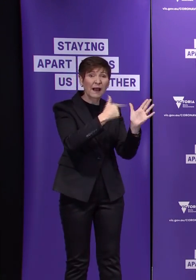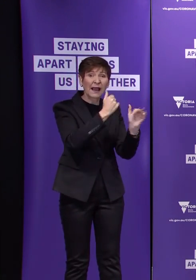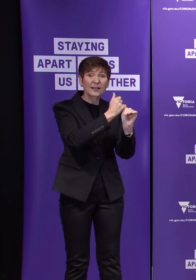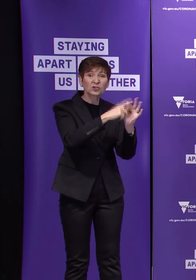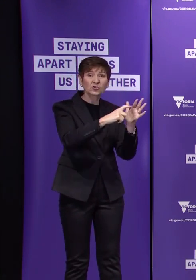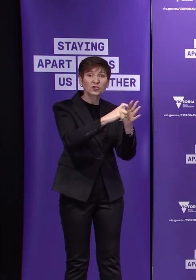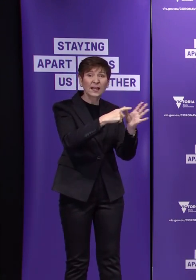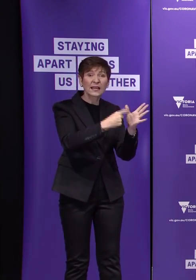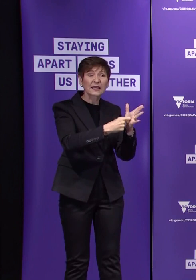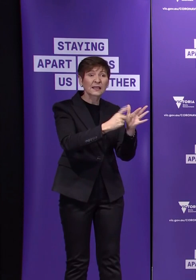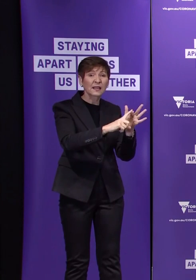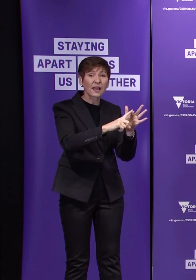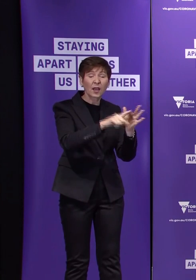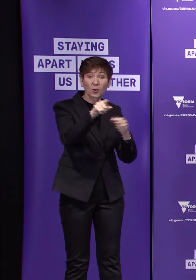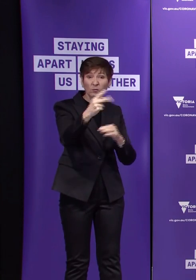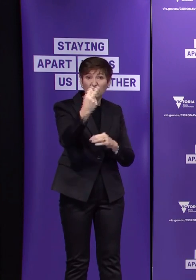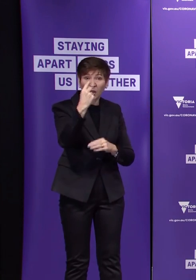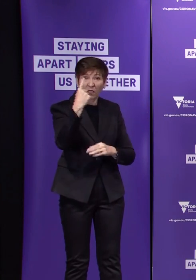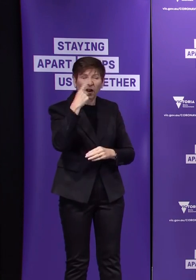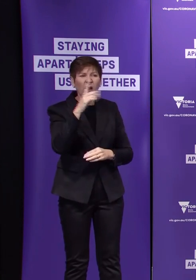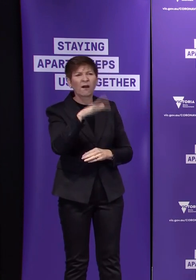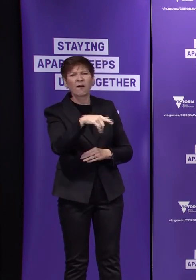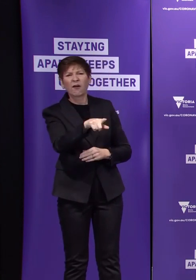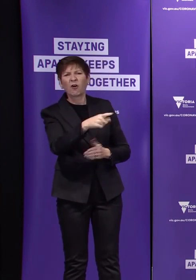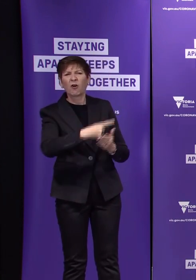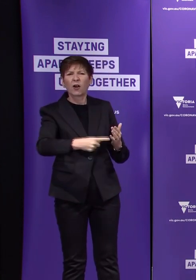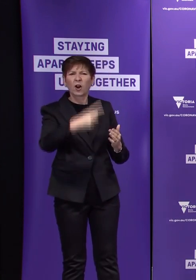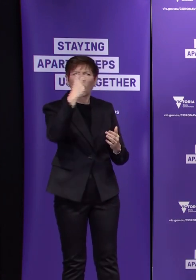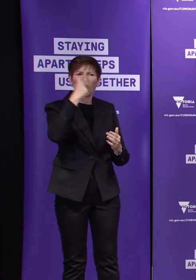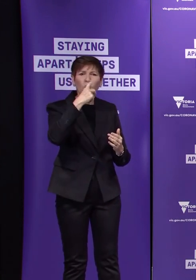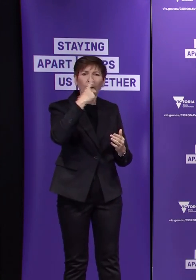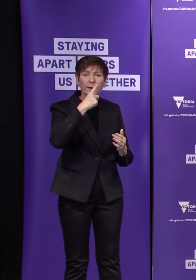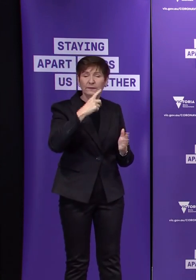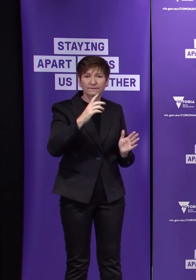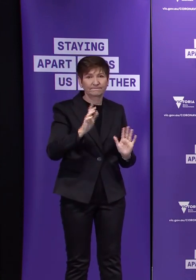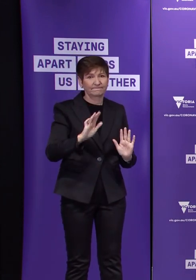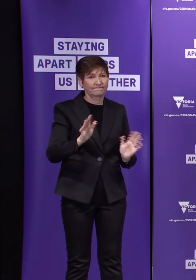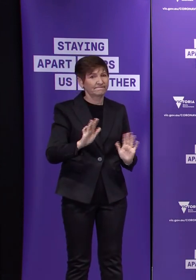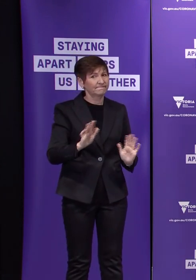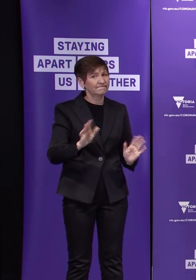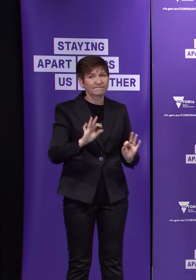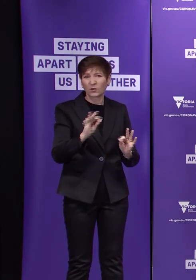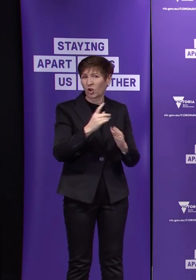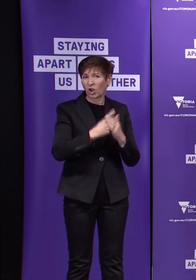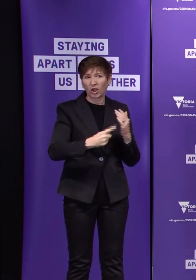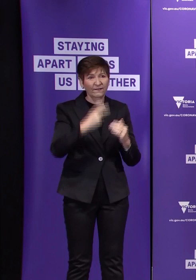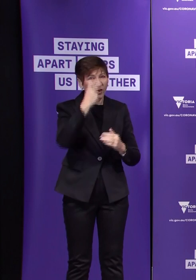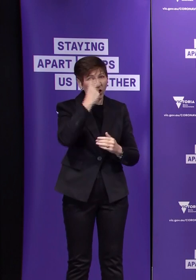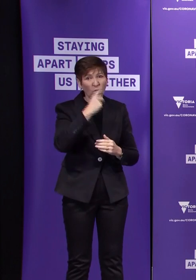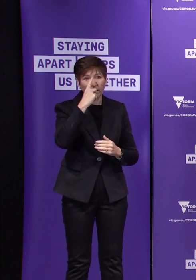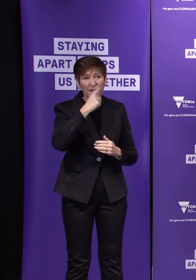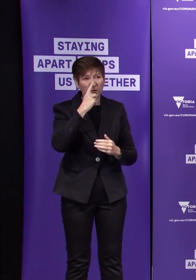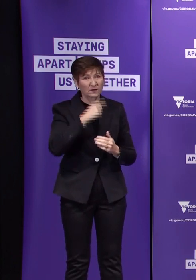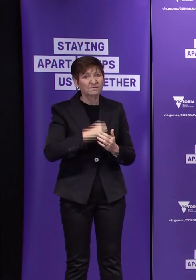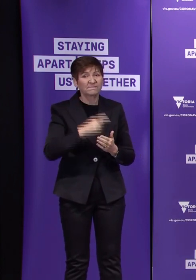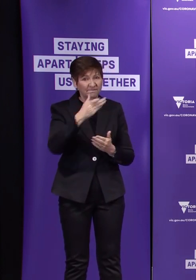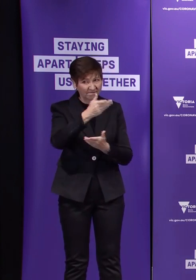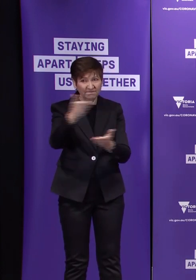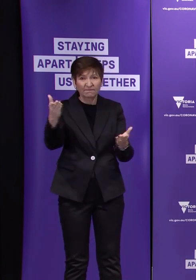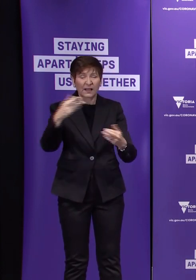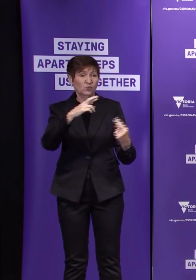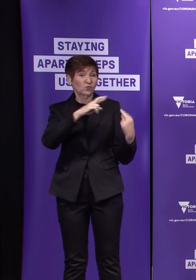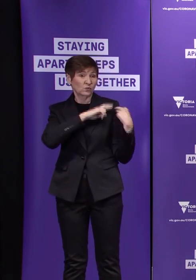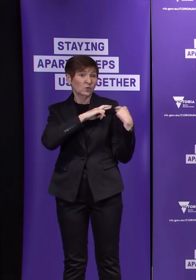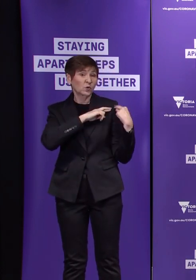people, it's a challenge for all of us, and we have to do our level best every moment of every day to try and drive these numbers down.